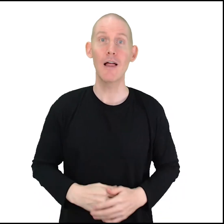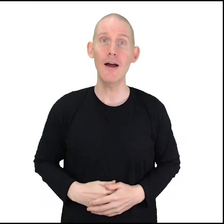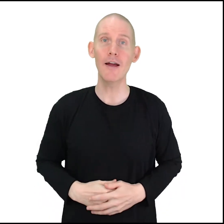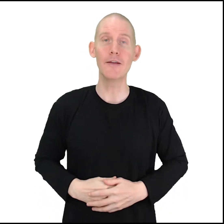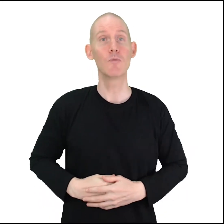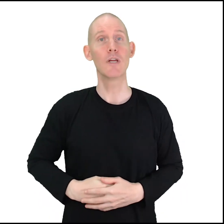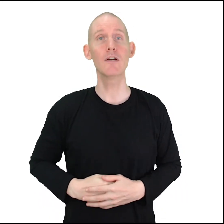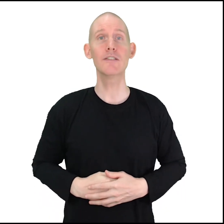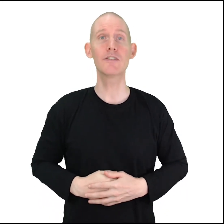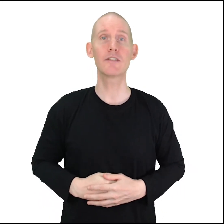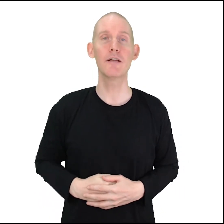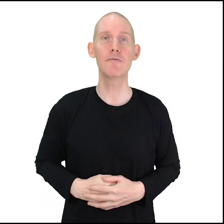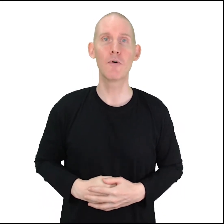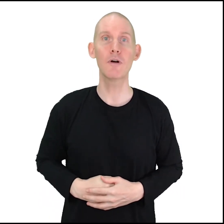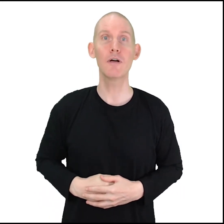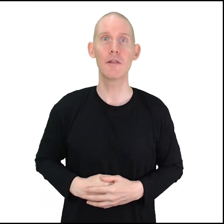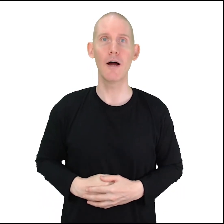Lie. Here is the sign for lie.